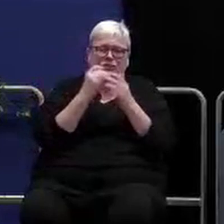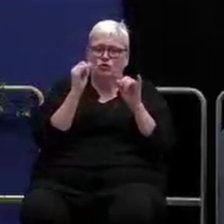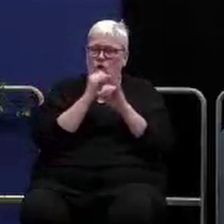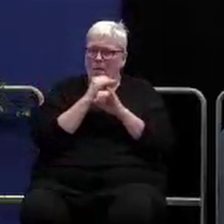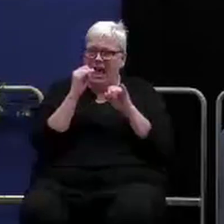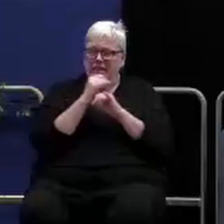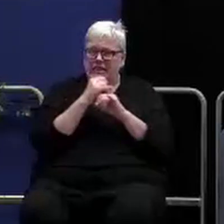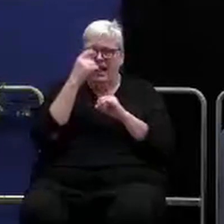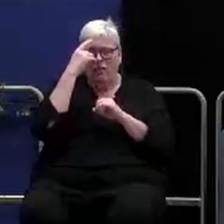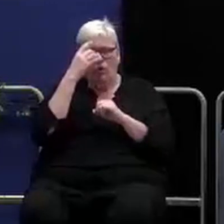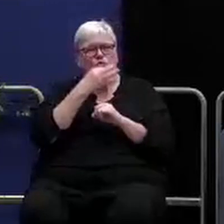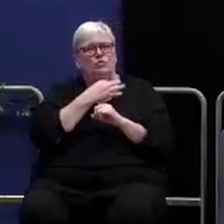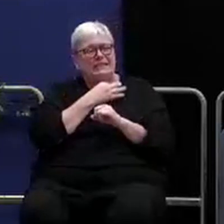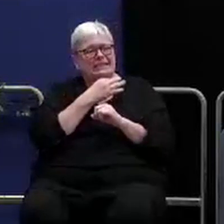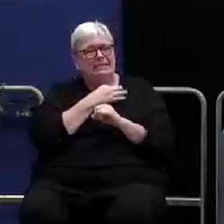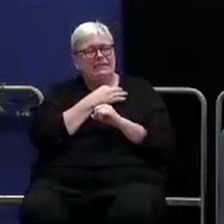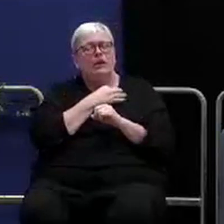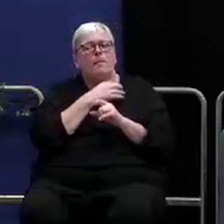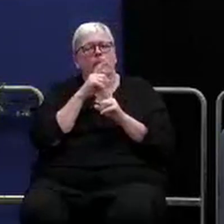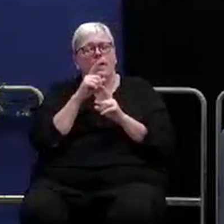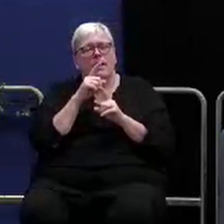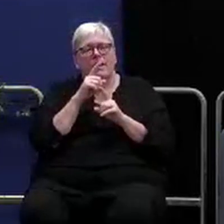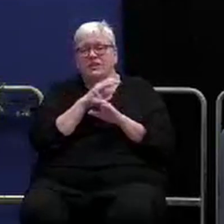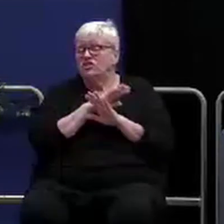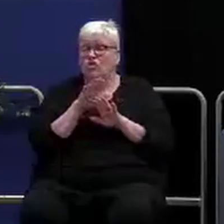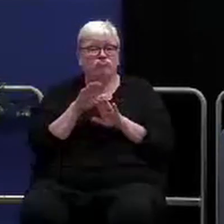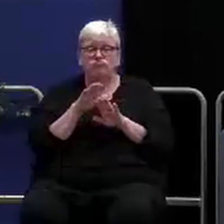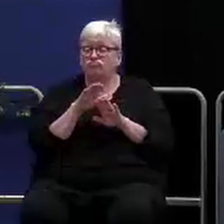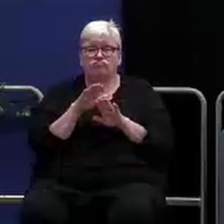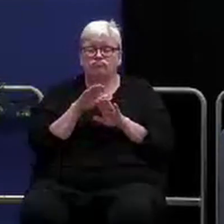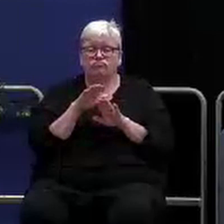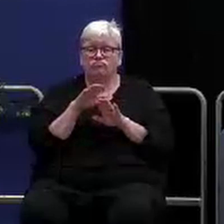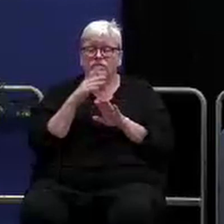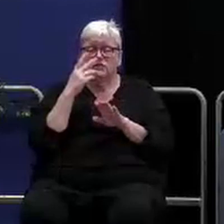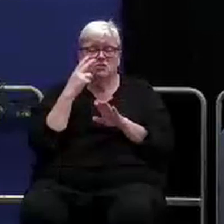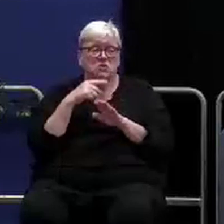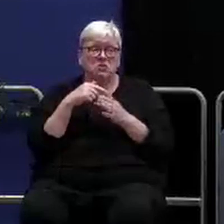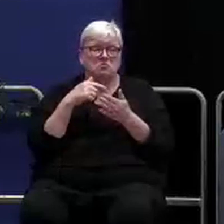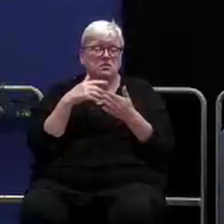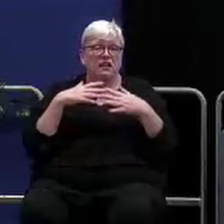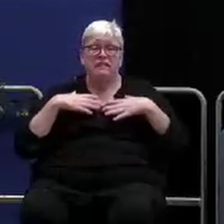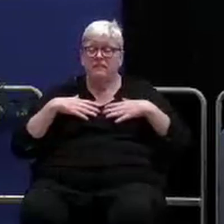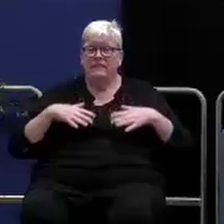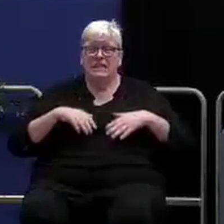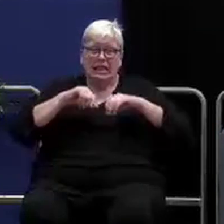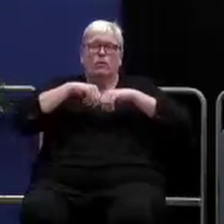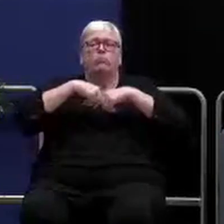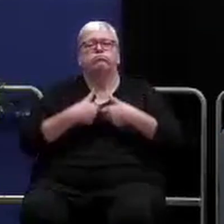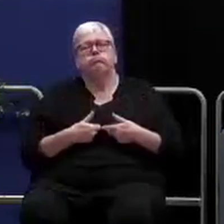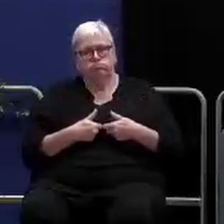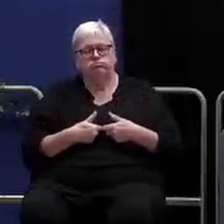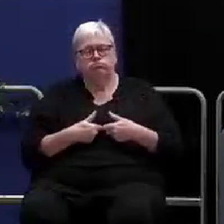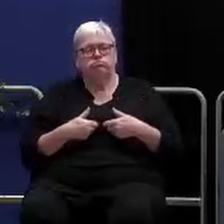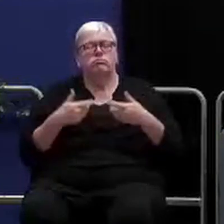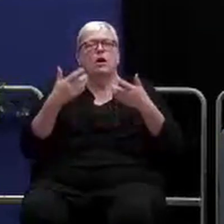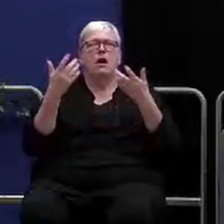traumatic? But it wasn't. It was, strangely, it was physically exhausting. When